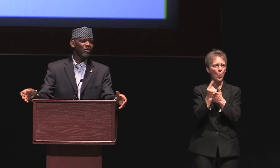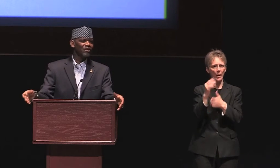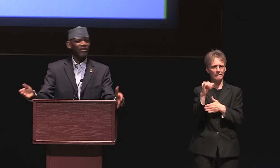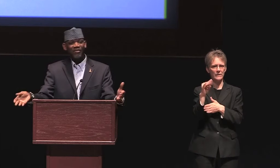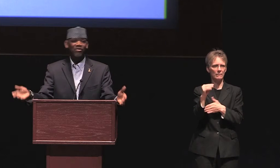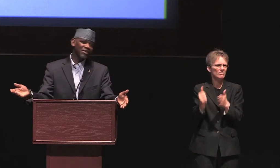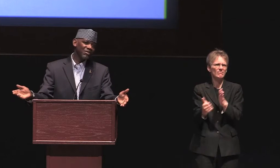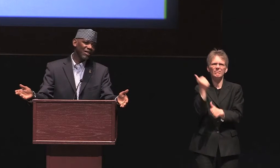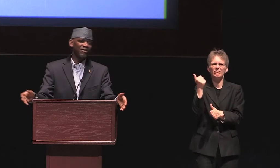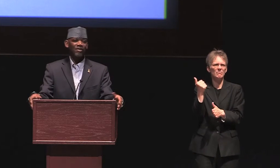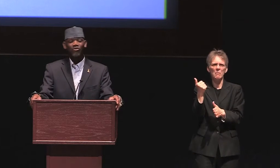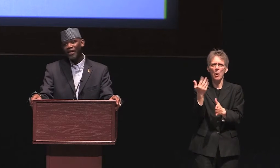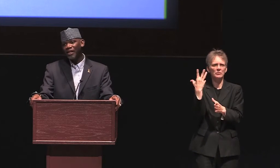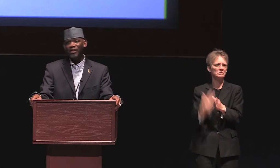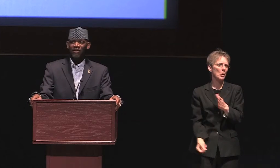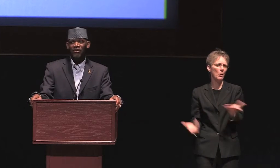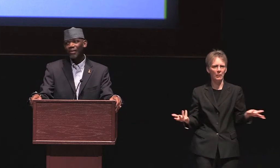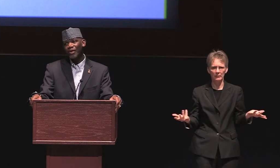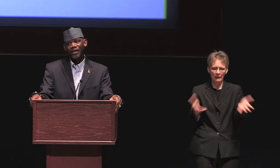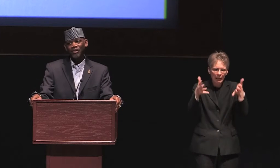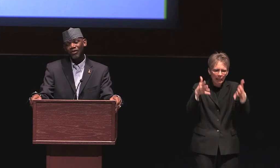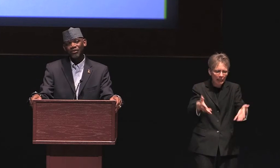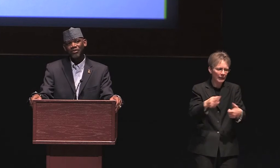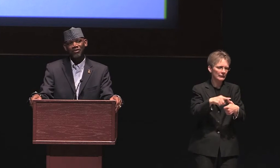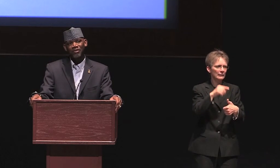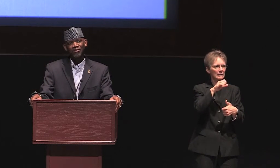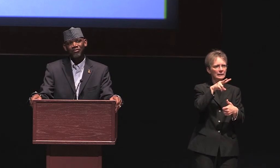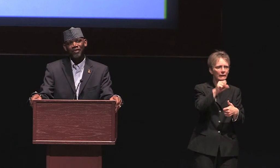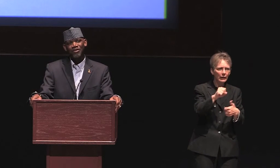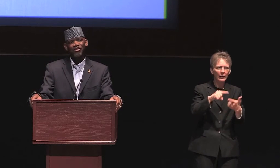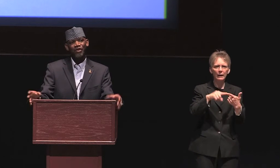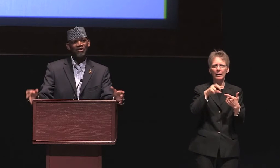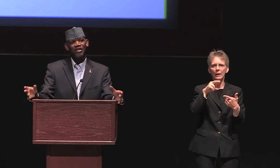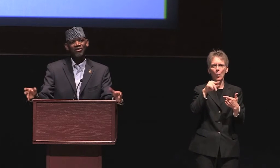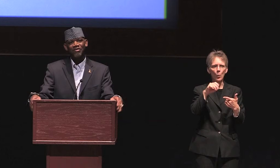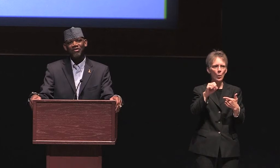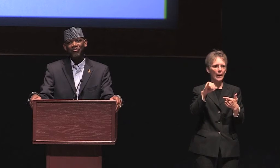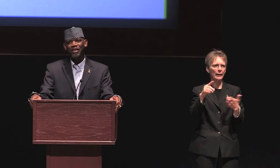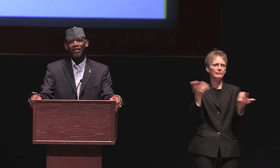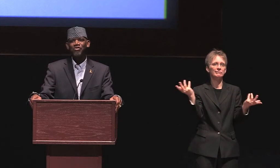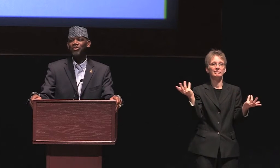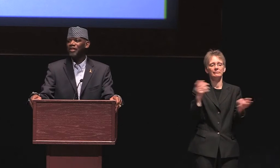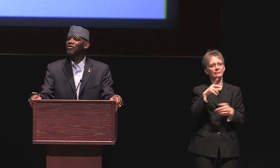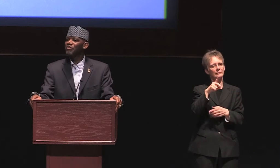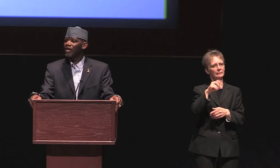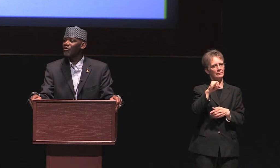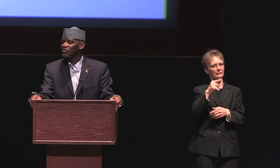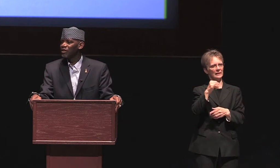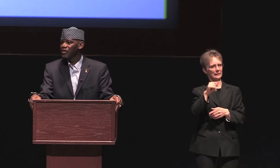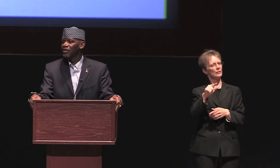the only ones left are CVS and Rite Aid and ShopRite. You know, it's just, digital has done something interesting